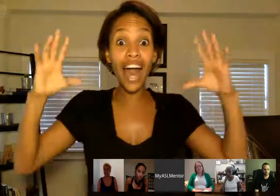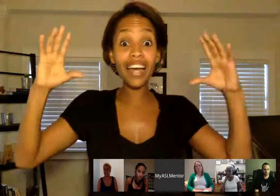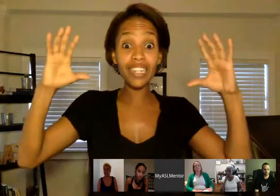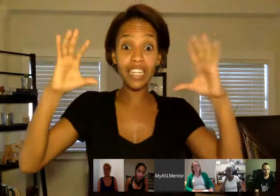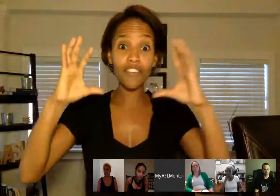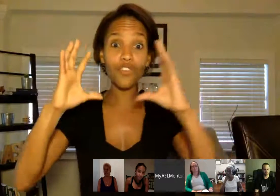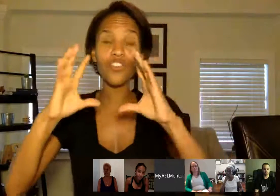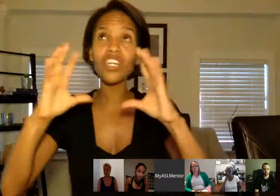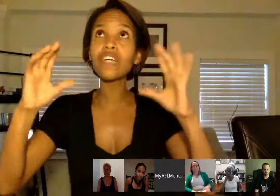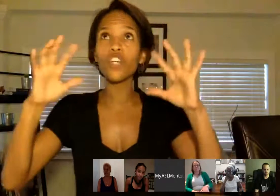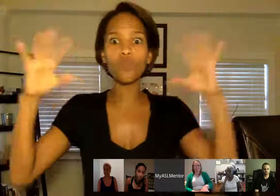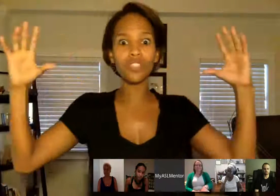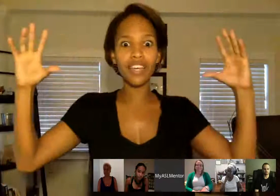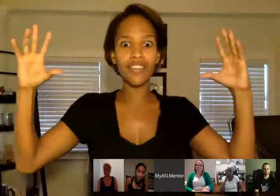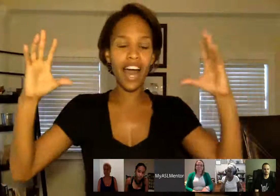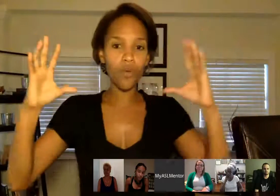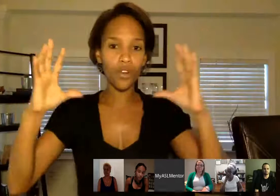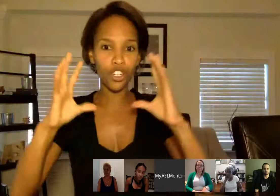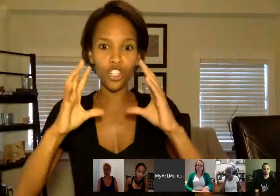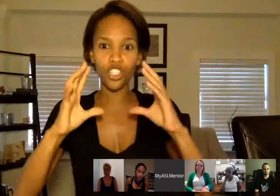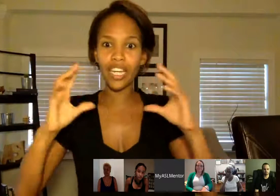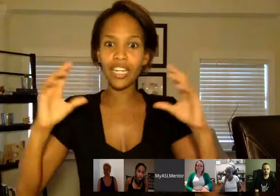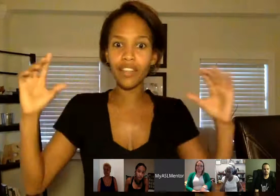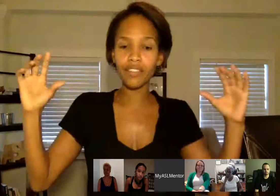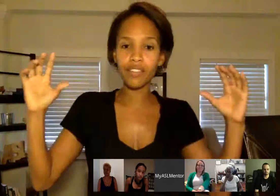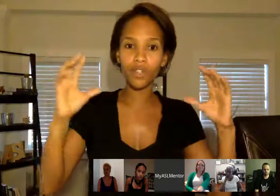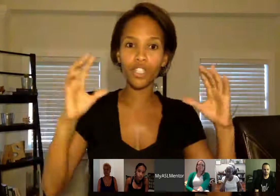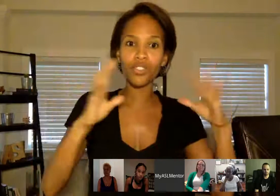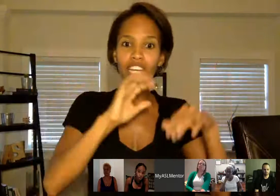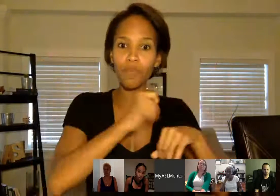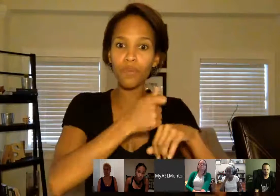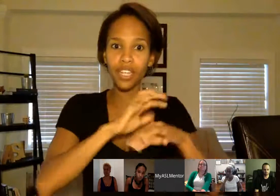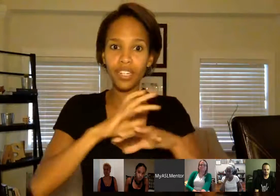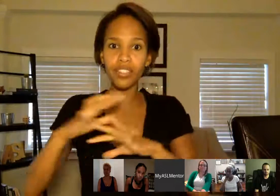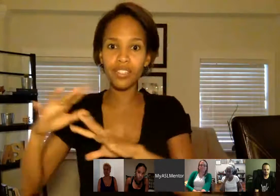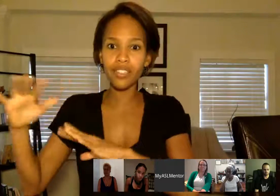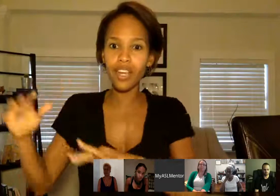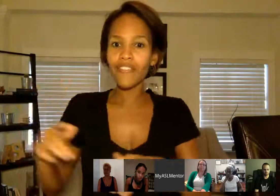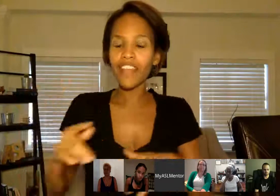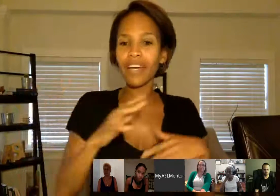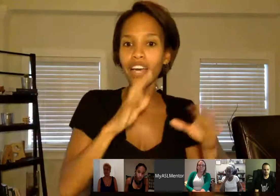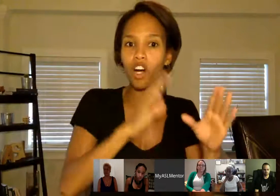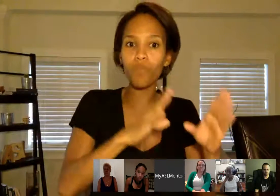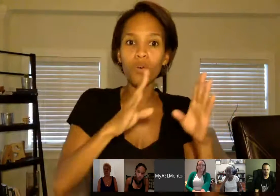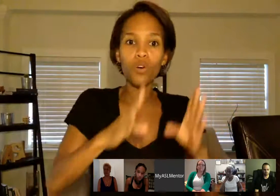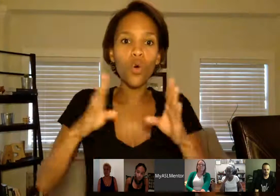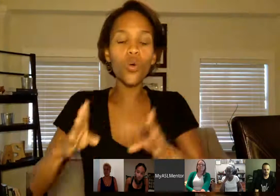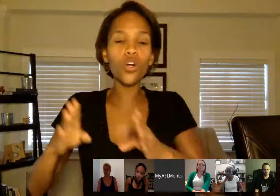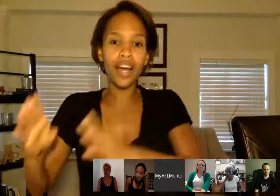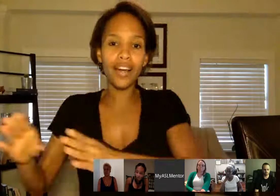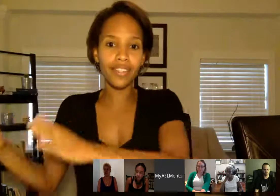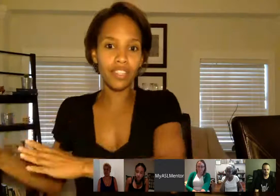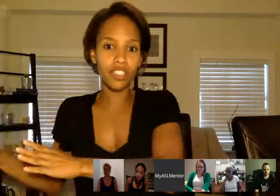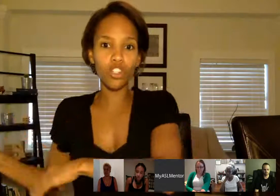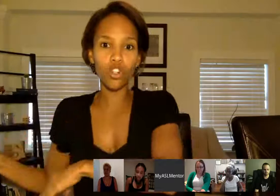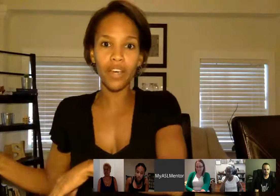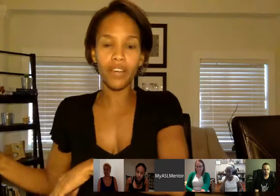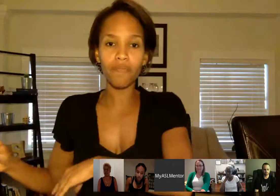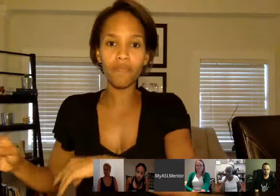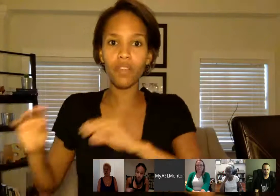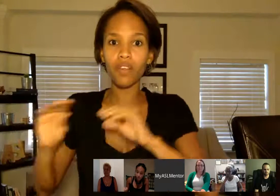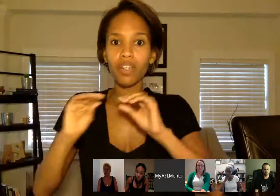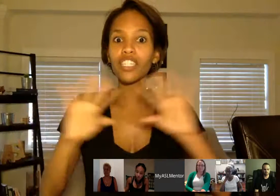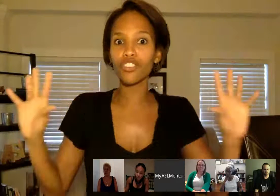So that, if you think of it almost like that when you're creating these, when you're setting up your sentences, that might help organize things a little